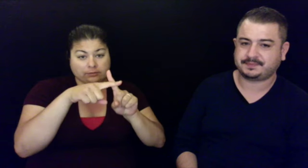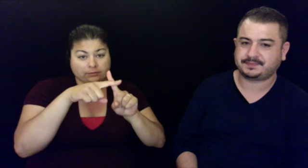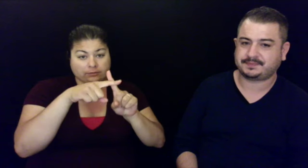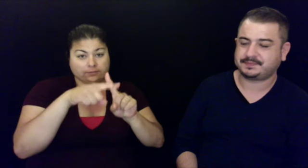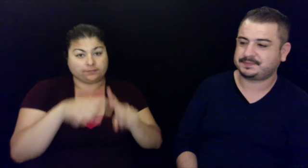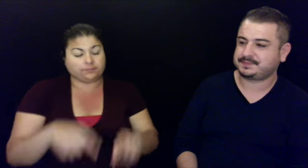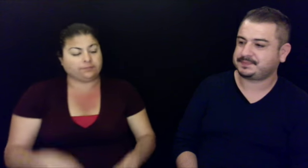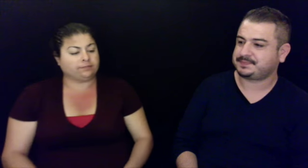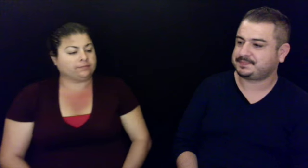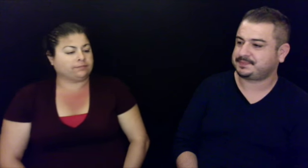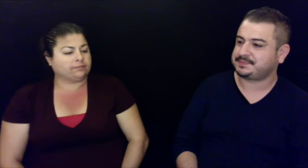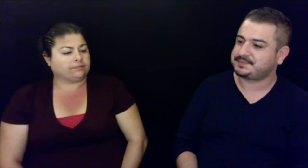Positive.